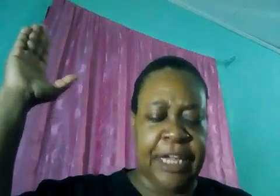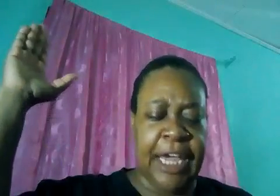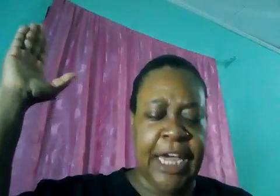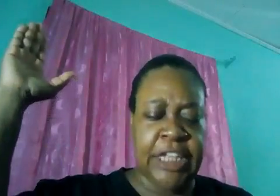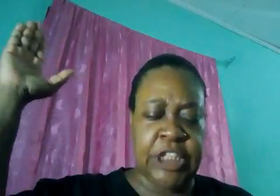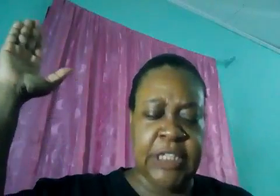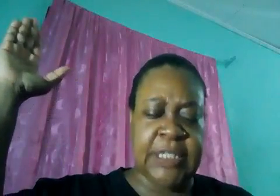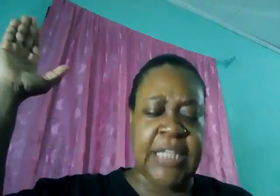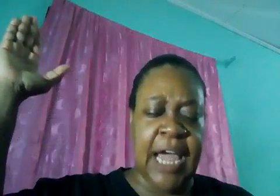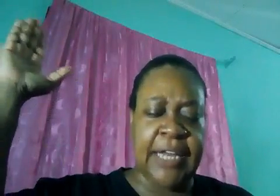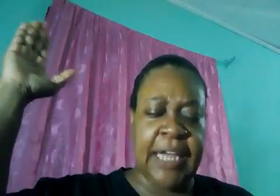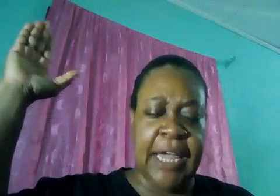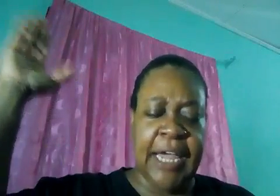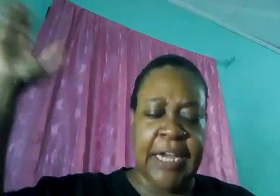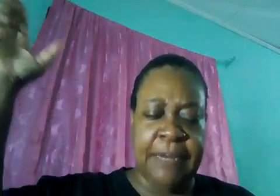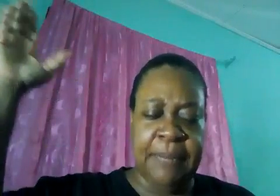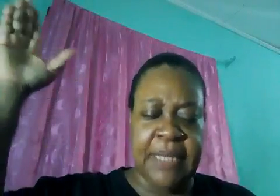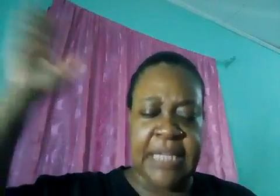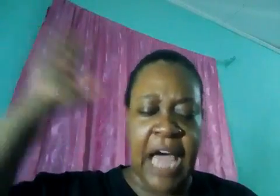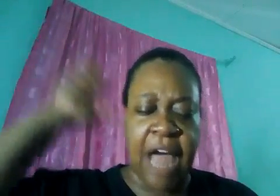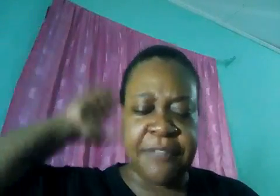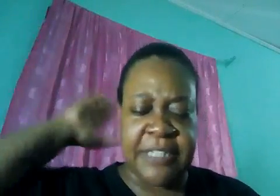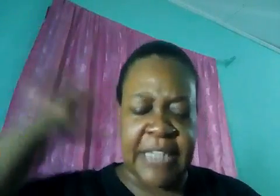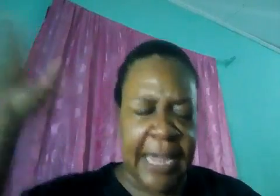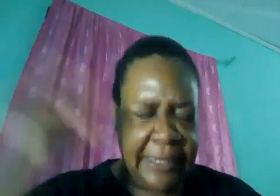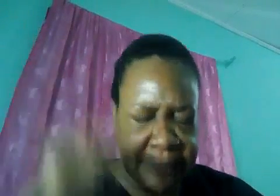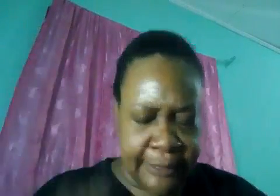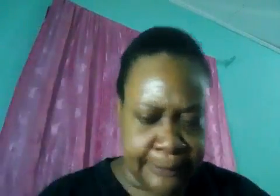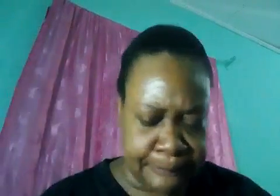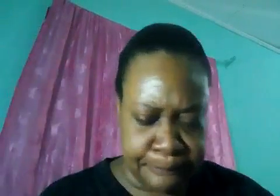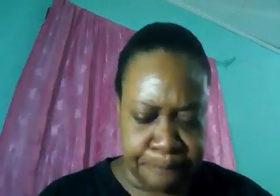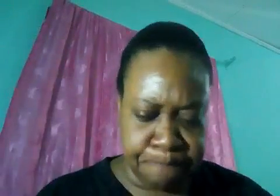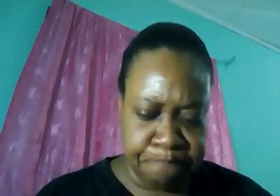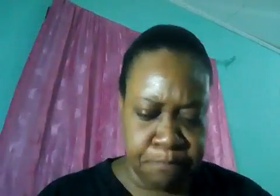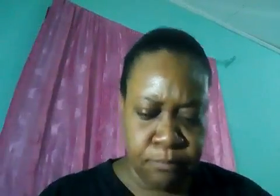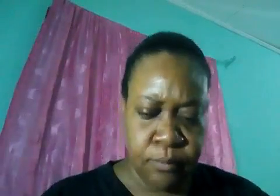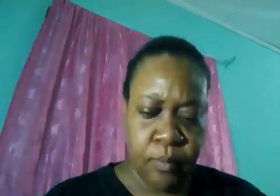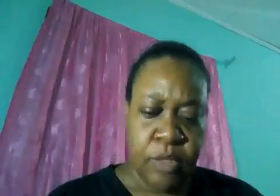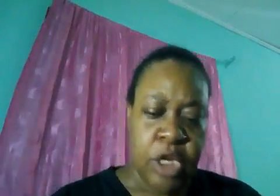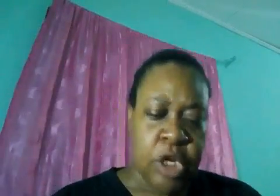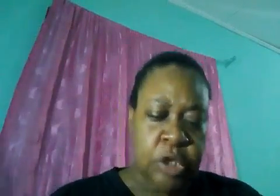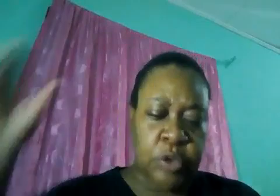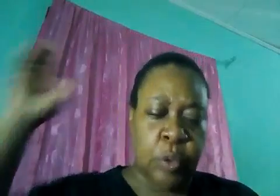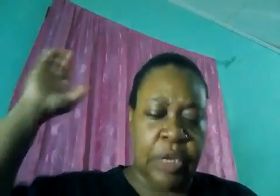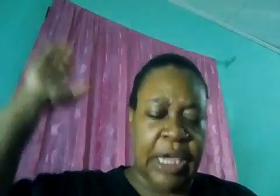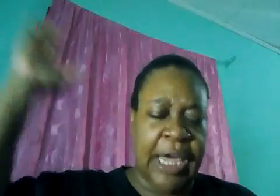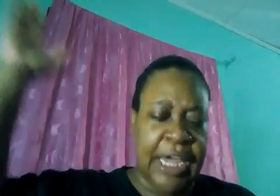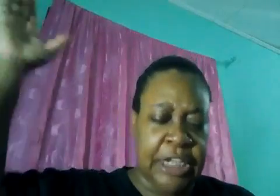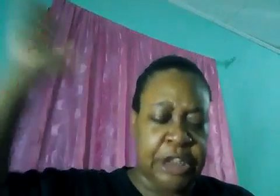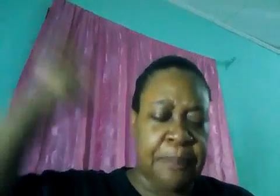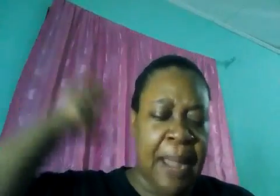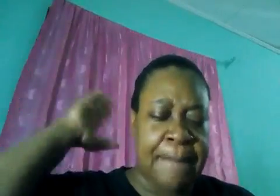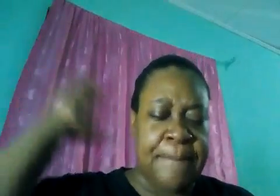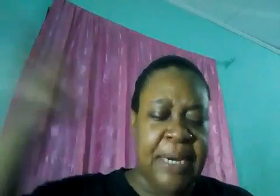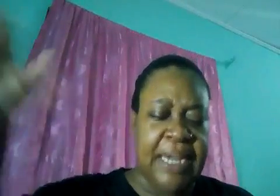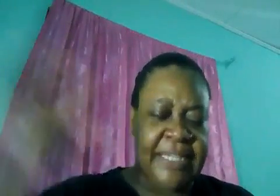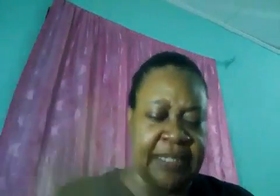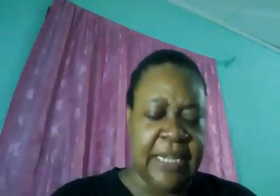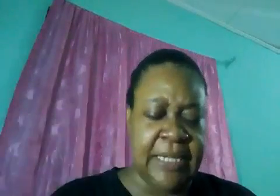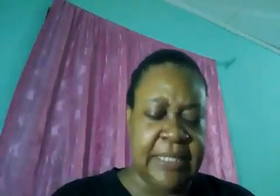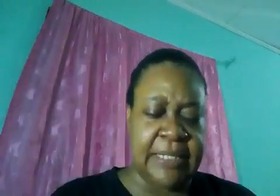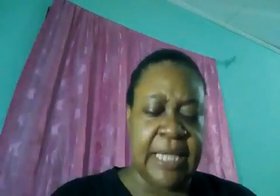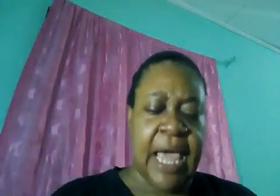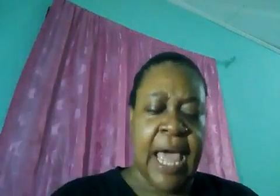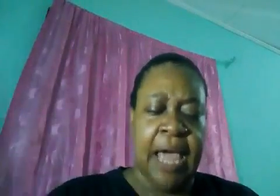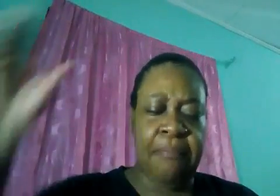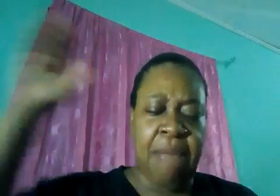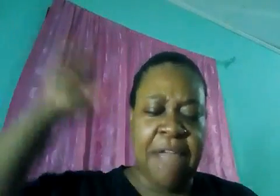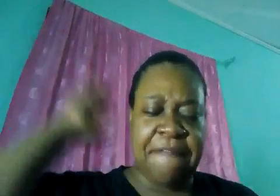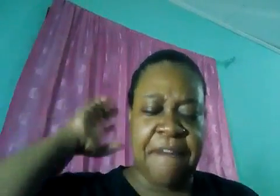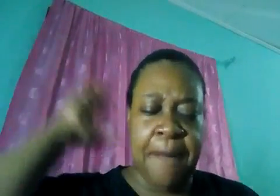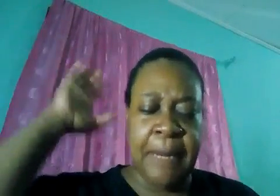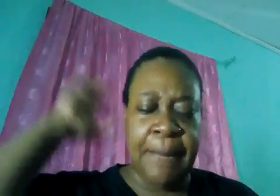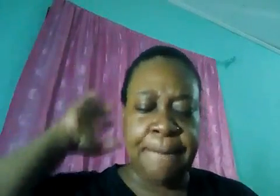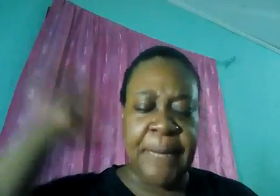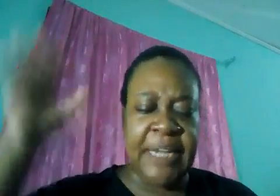cages that the enemies have sent to cage my blessings and my family blessings,